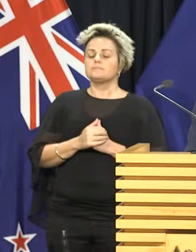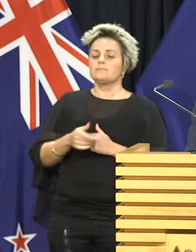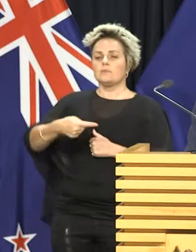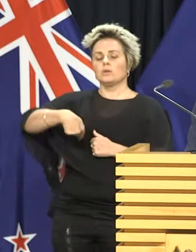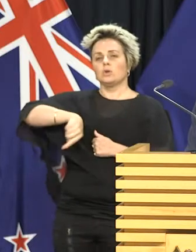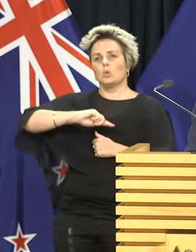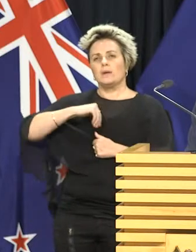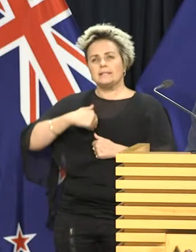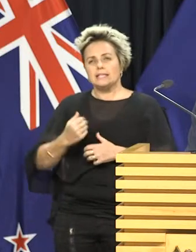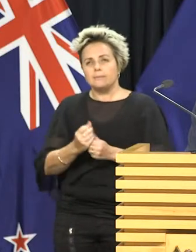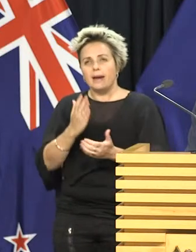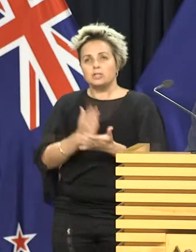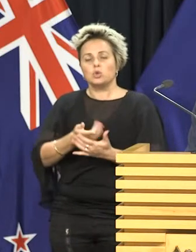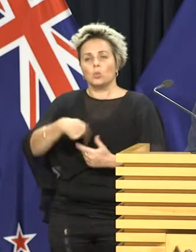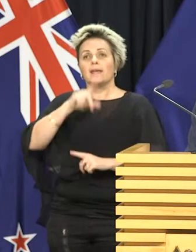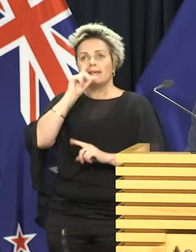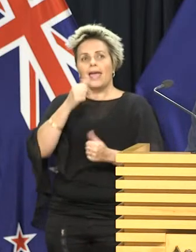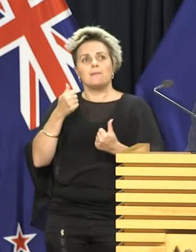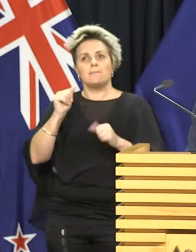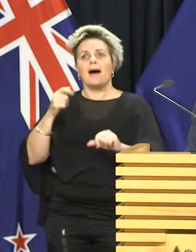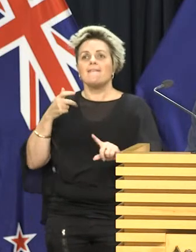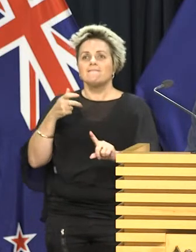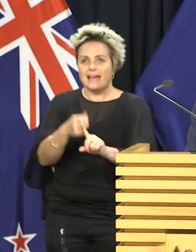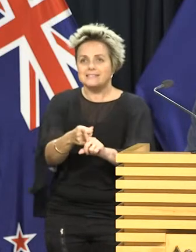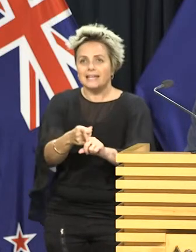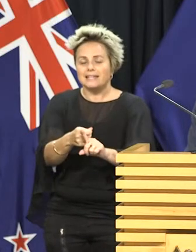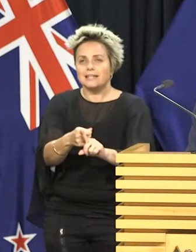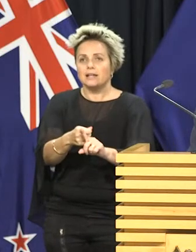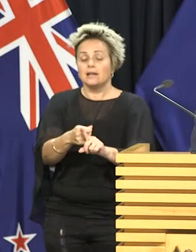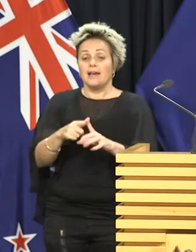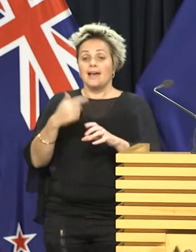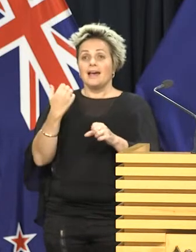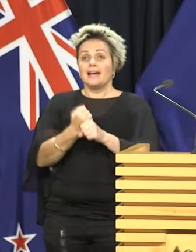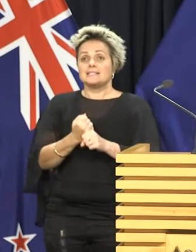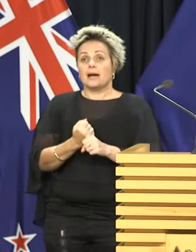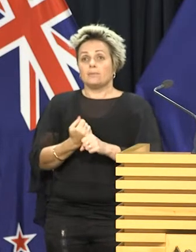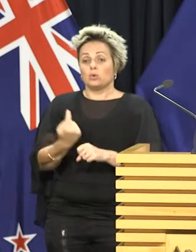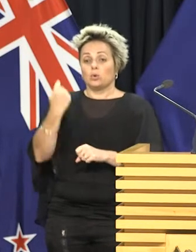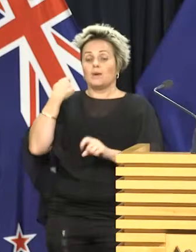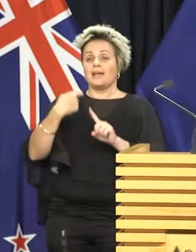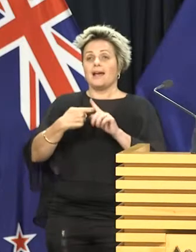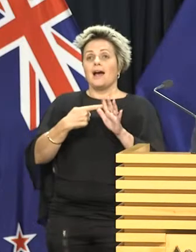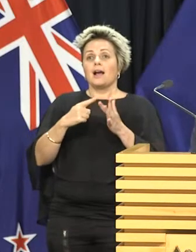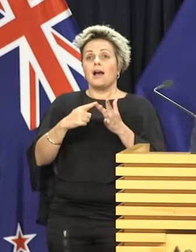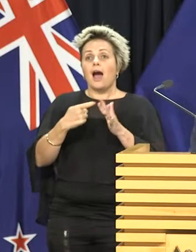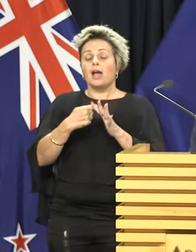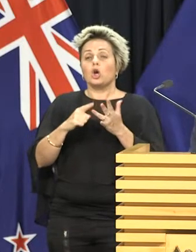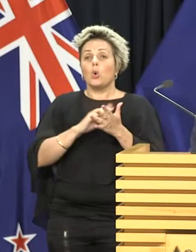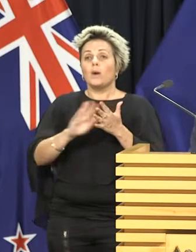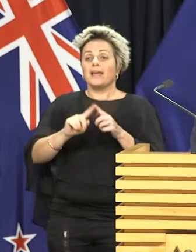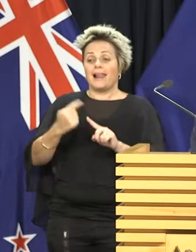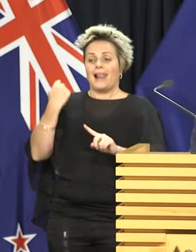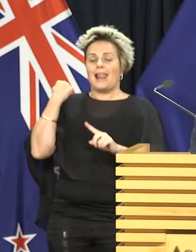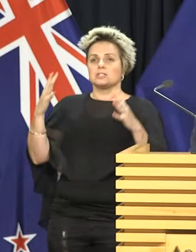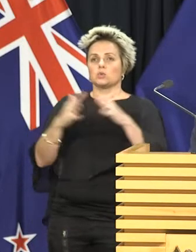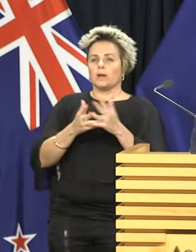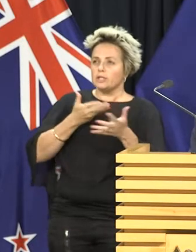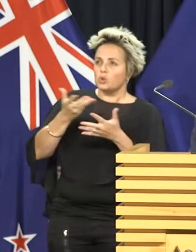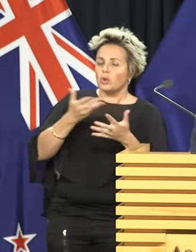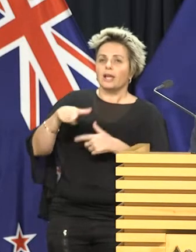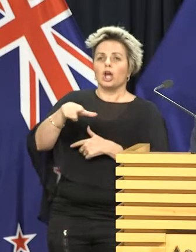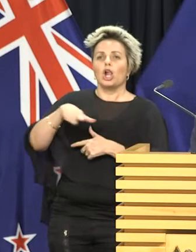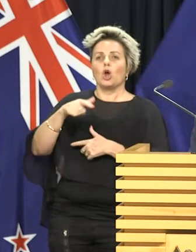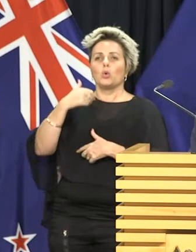we've got to have the ability to be able to vaccinate them. And for example, I was in Kaikohe last week talking with the local Māori health provider